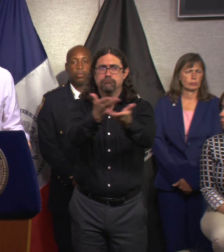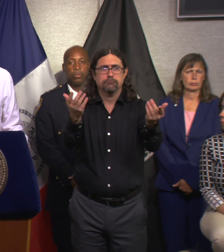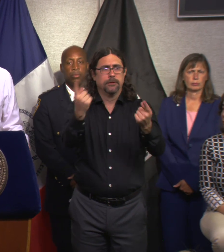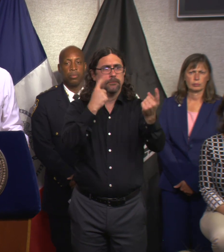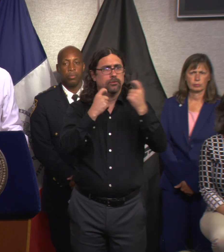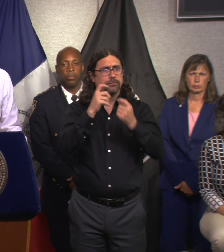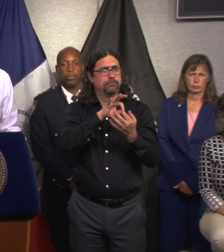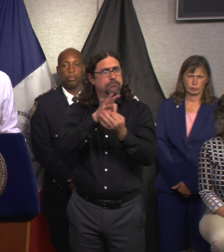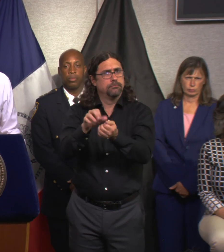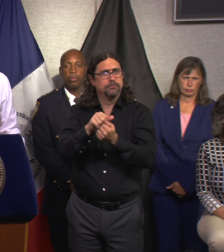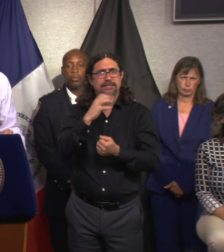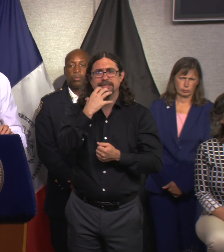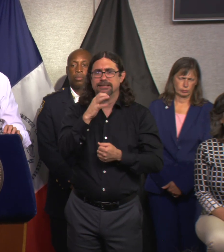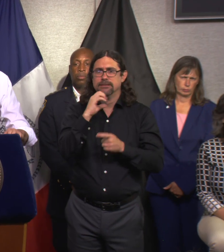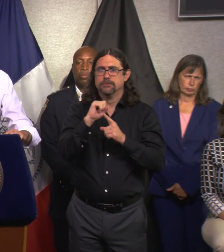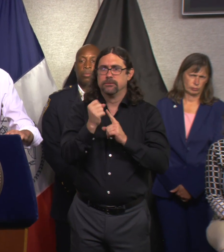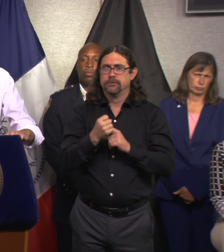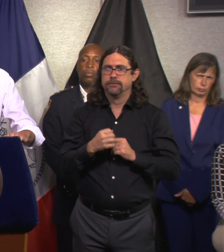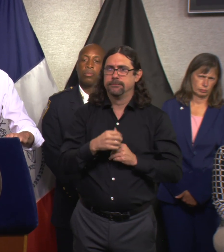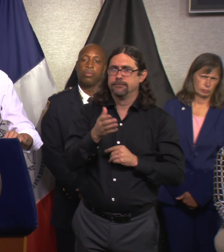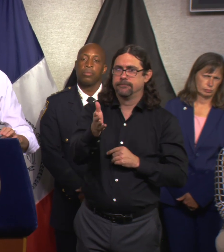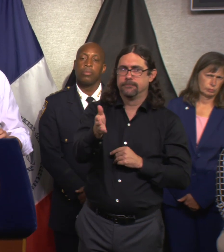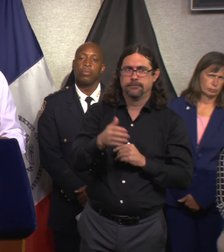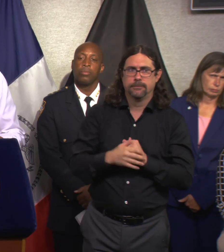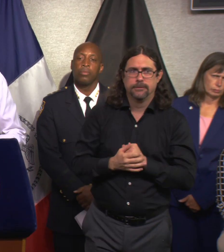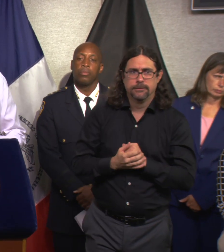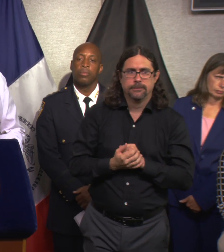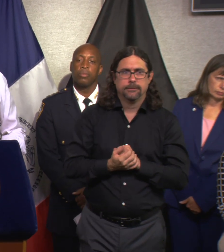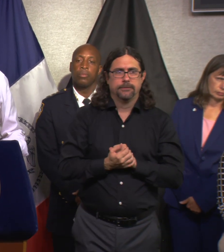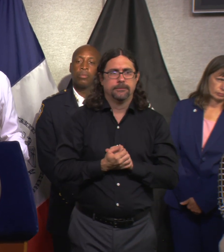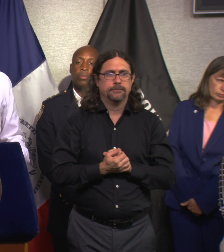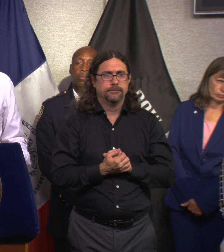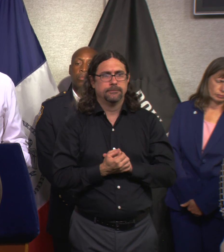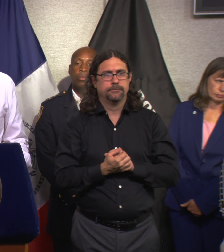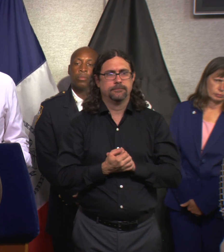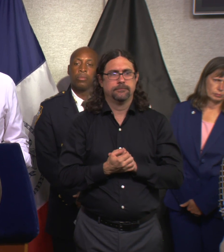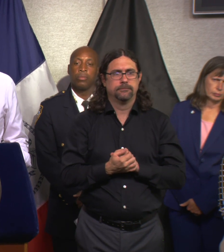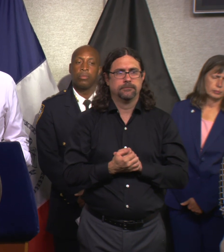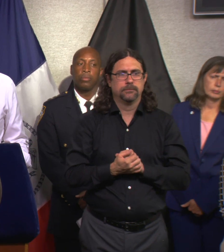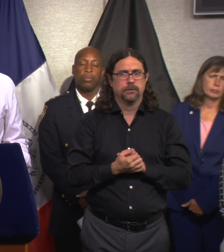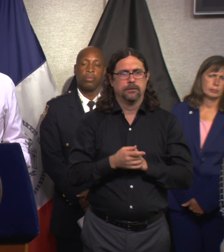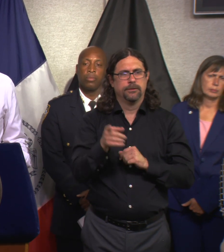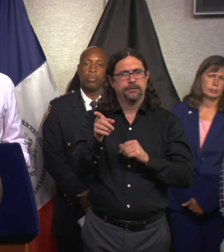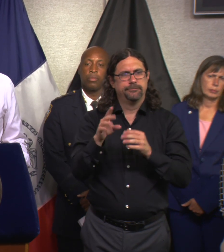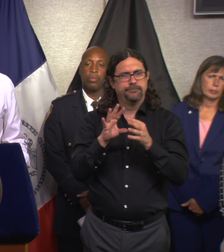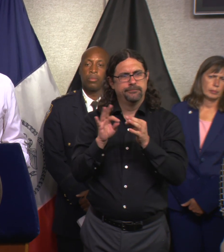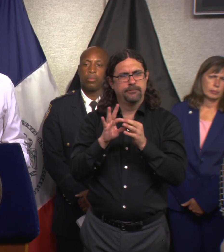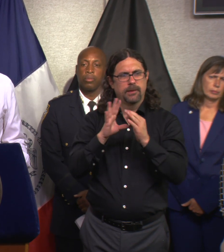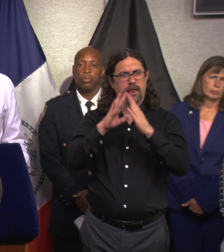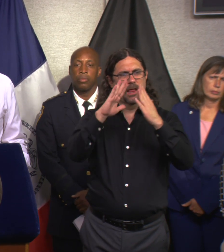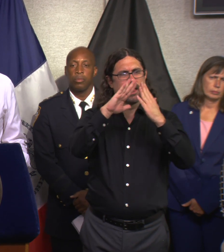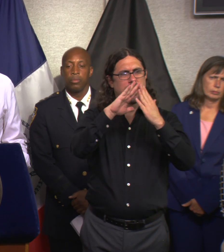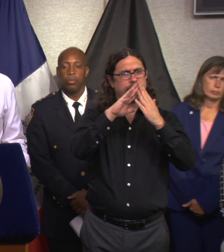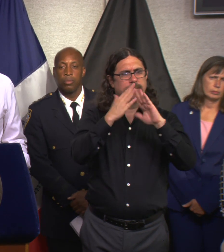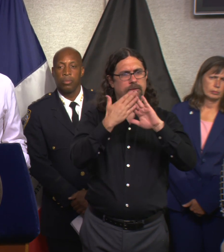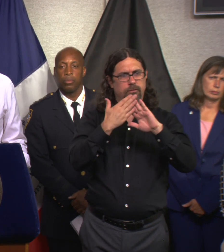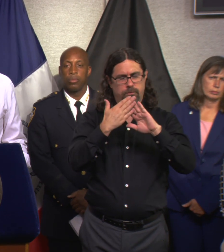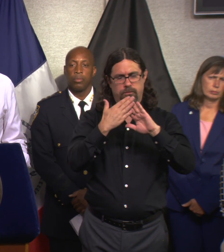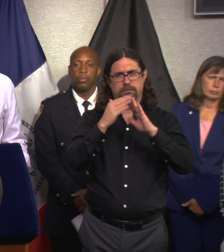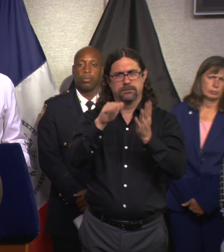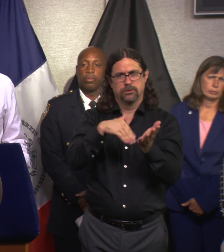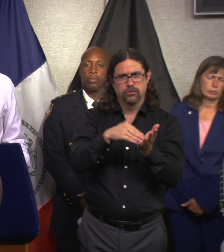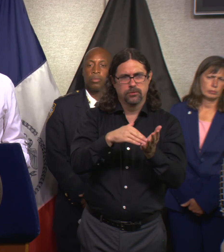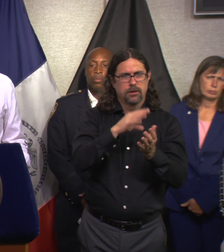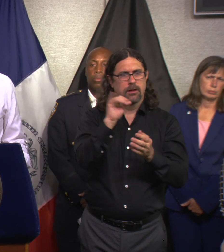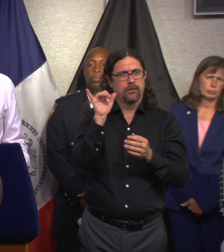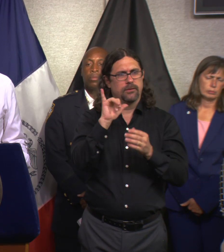First, on the heat situation, Melissa. Mr. Mayor, we've been reporting on community centers in the City Housing Authority that are without AC. Can you explain